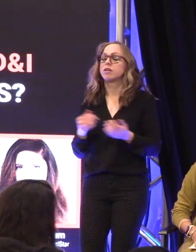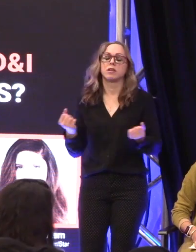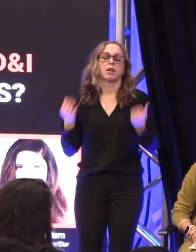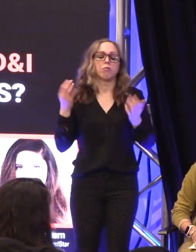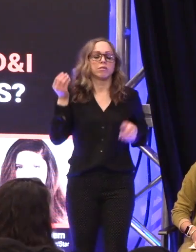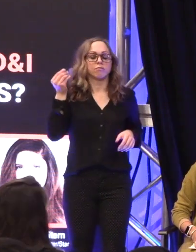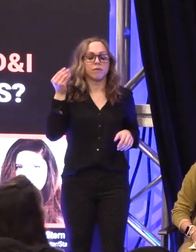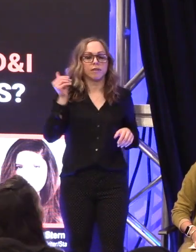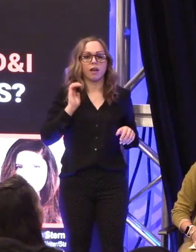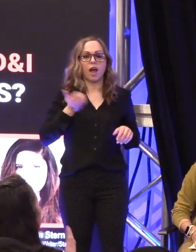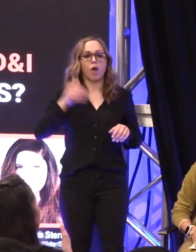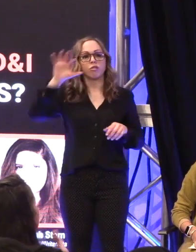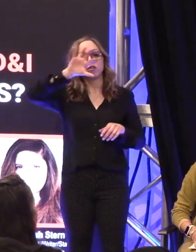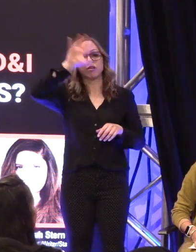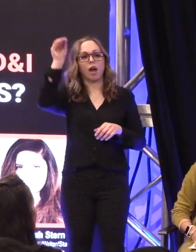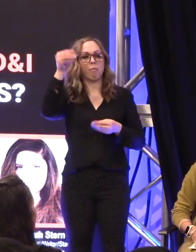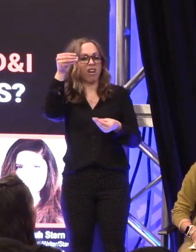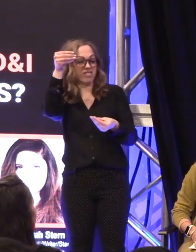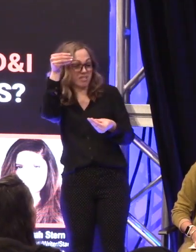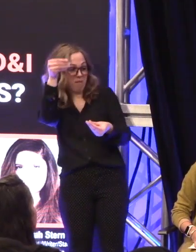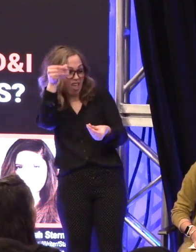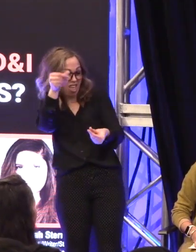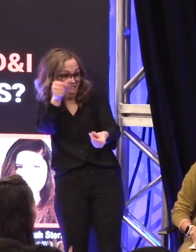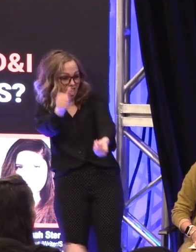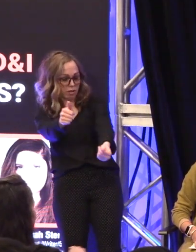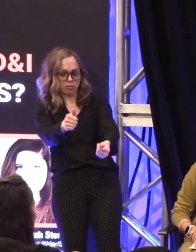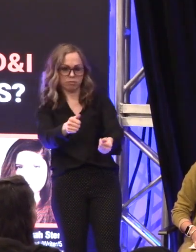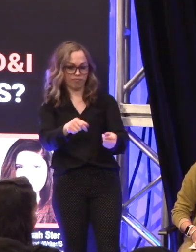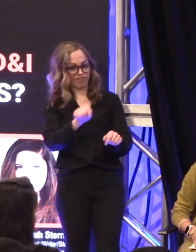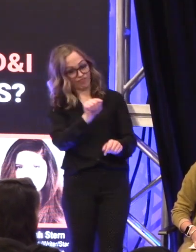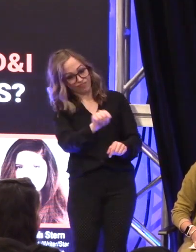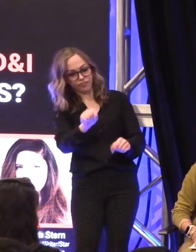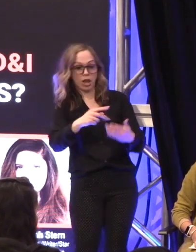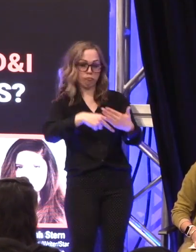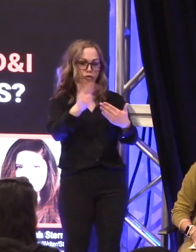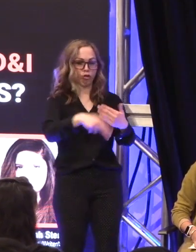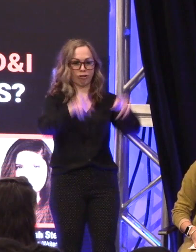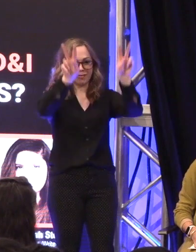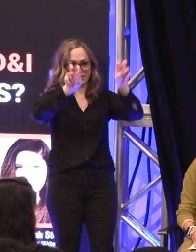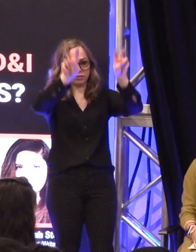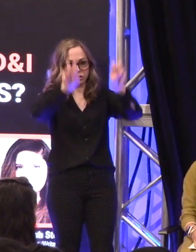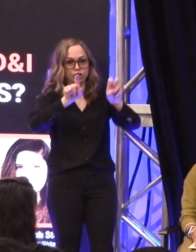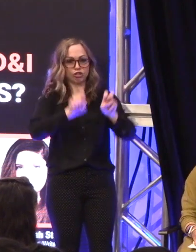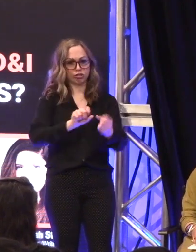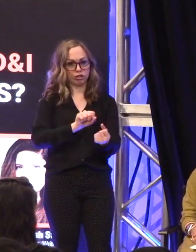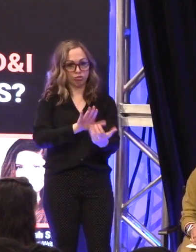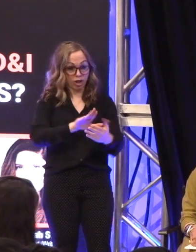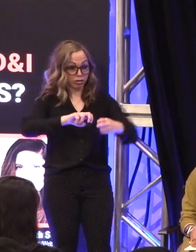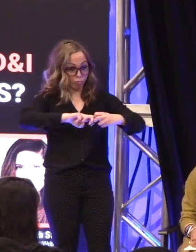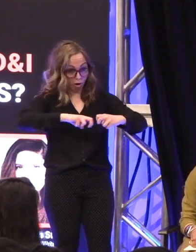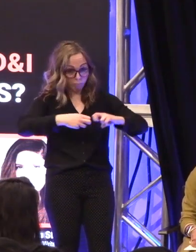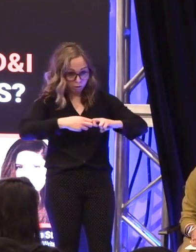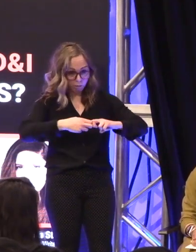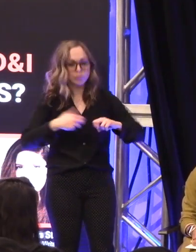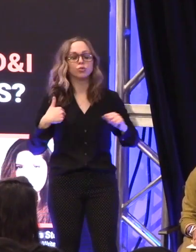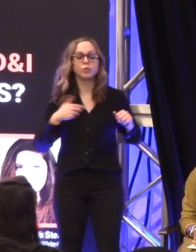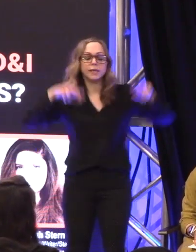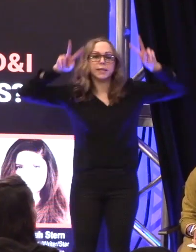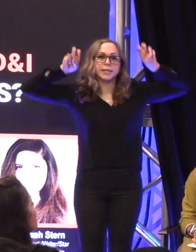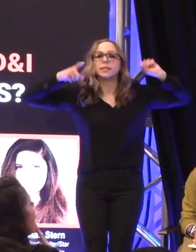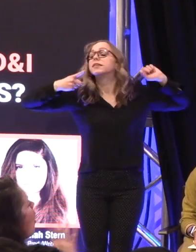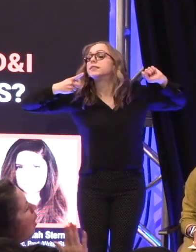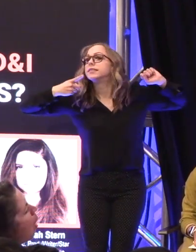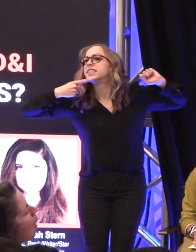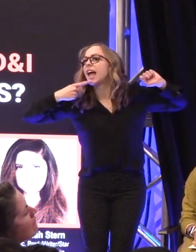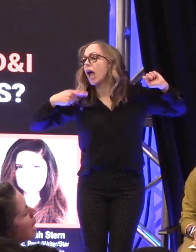money our companies are spending on these programs that are supposed to be addressing these problems that we say